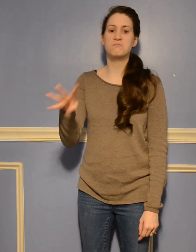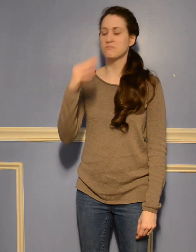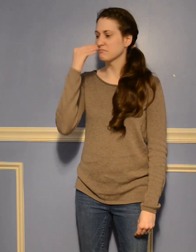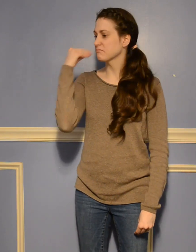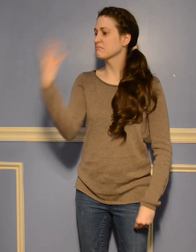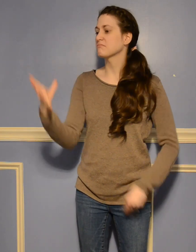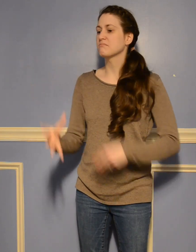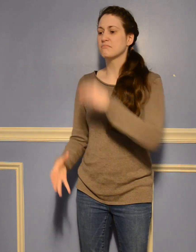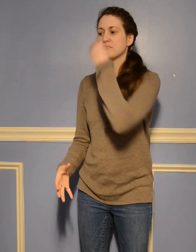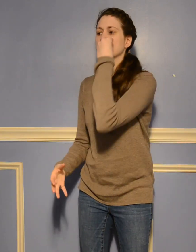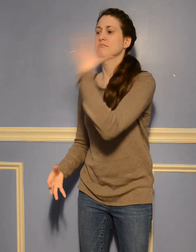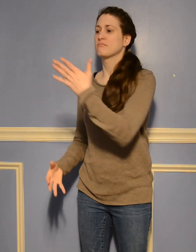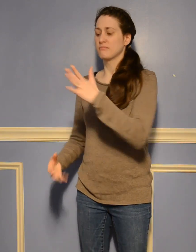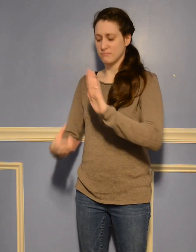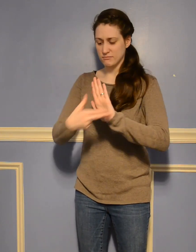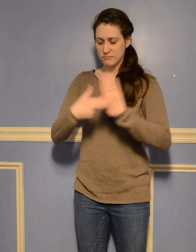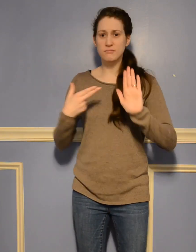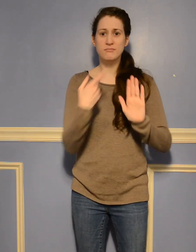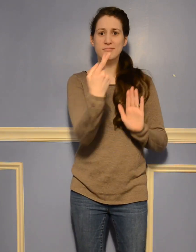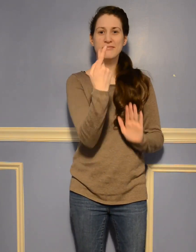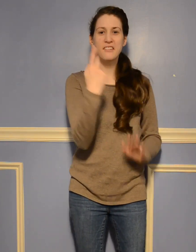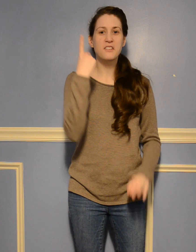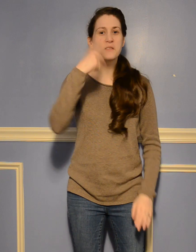I don't care if they call us crazy.